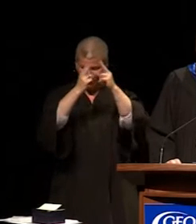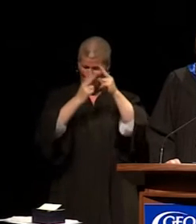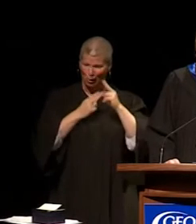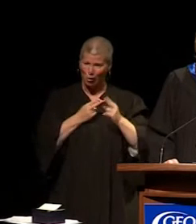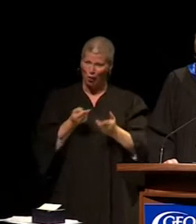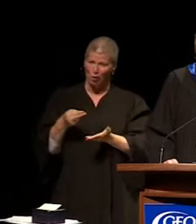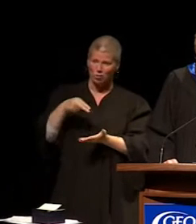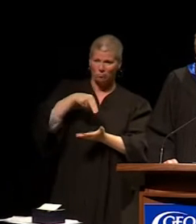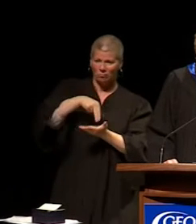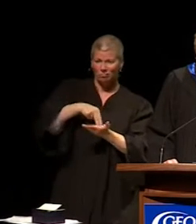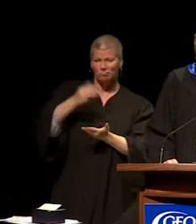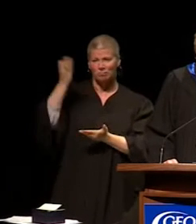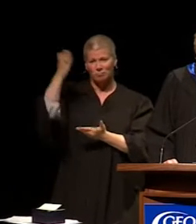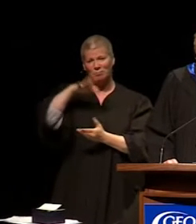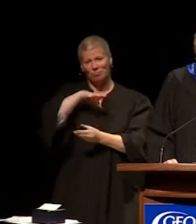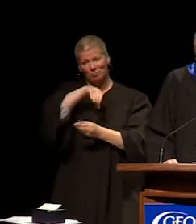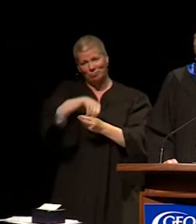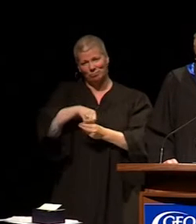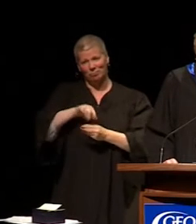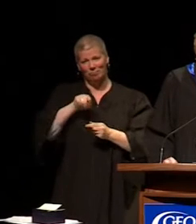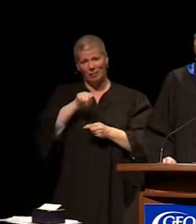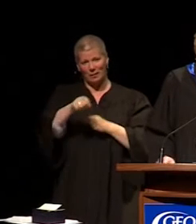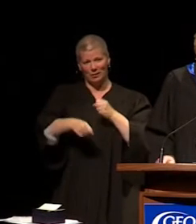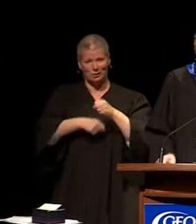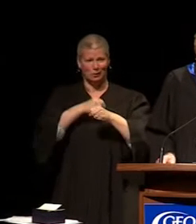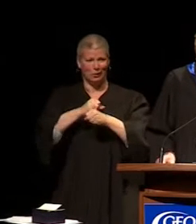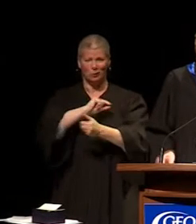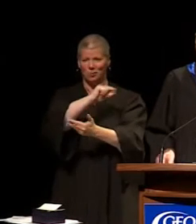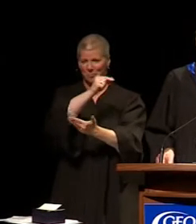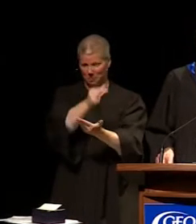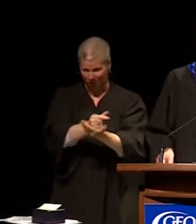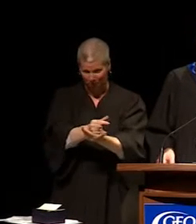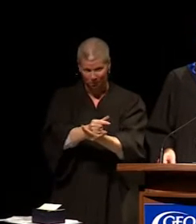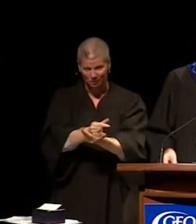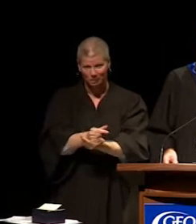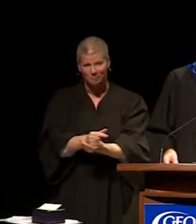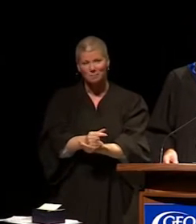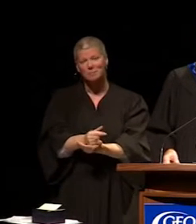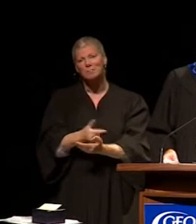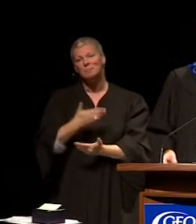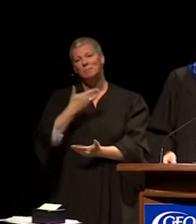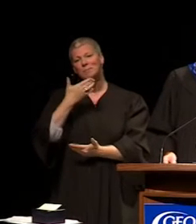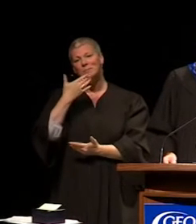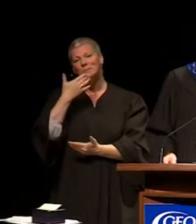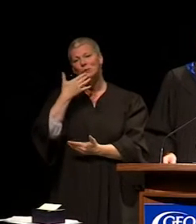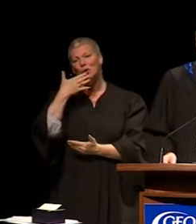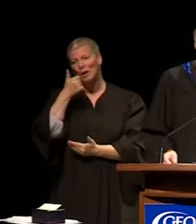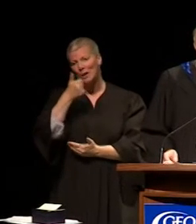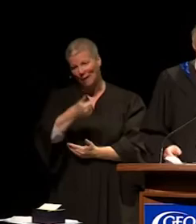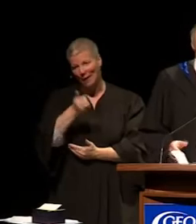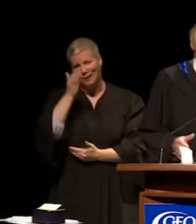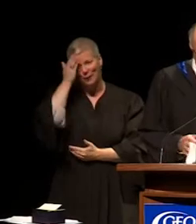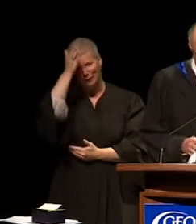privilege of participating in this year's convocation. Best wishes to all of you.